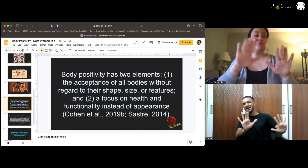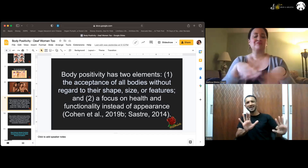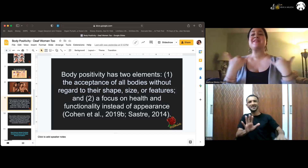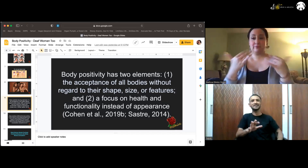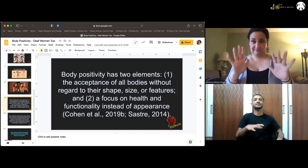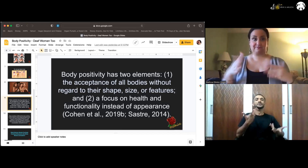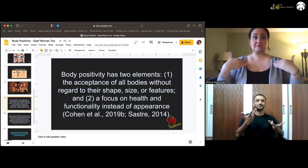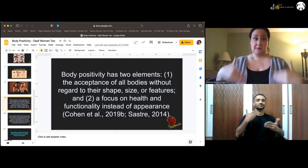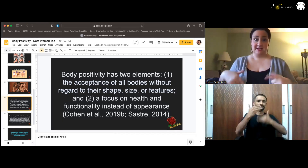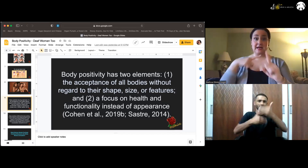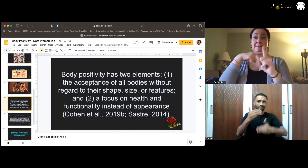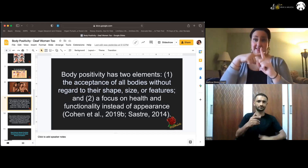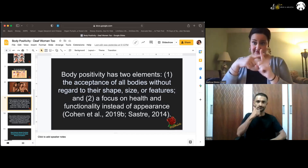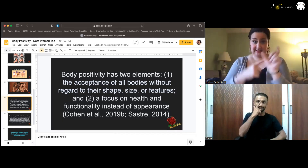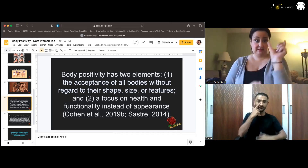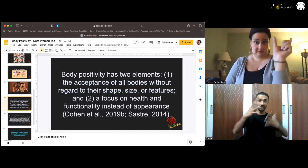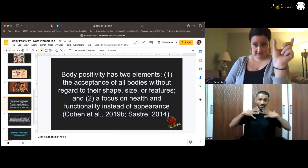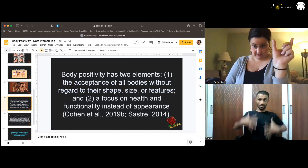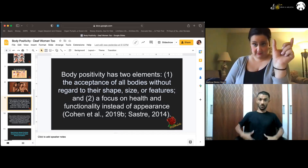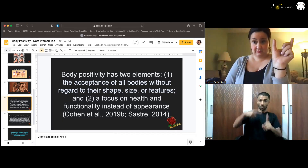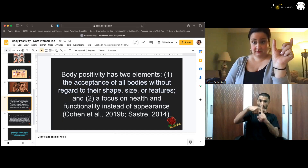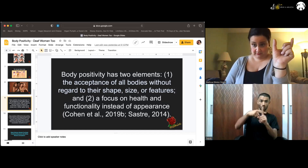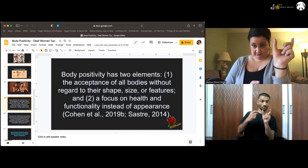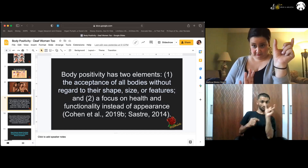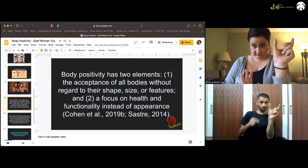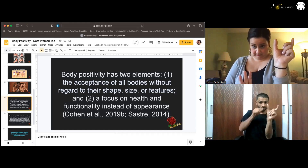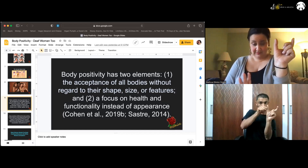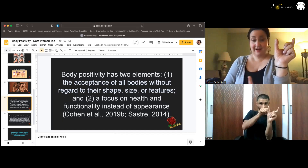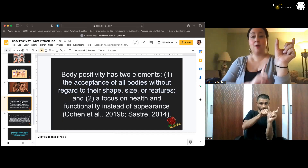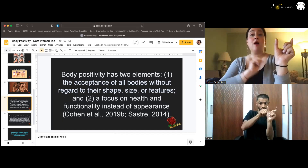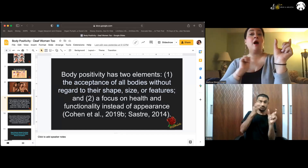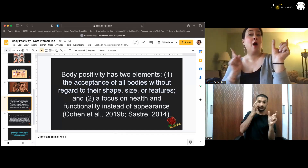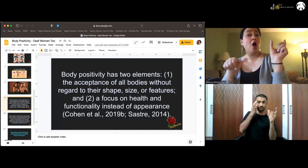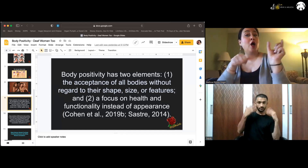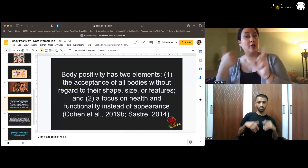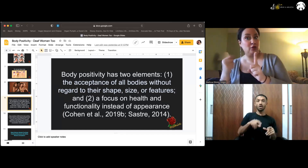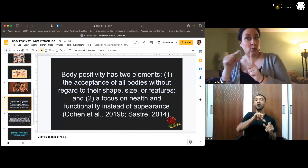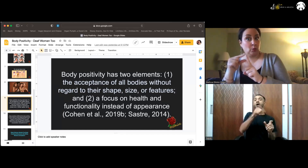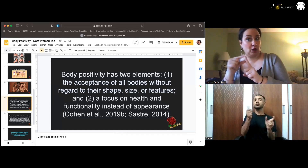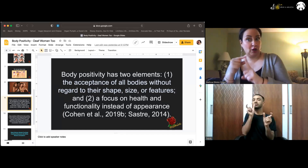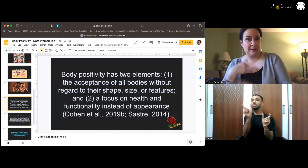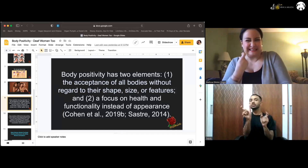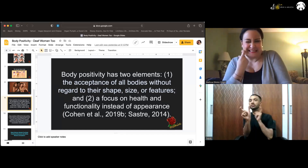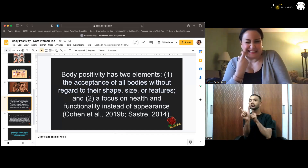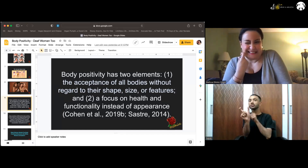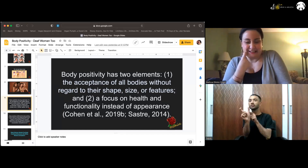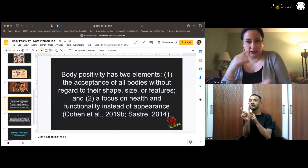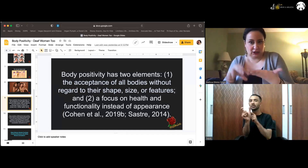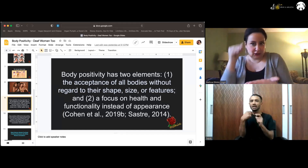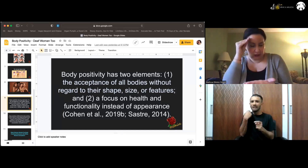And I wanted to just prefer what I like, rather what people used to say me that this will suit you or that will